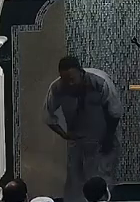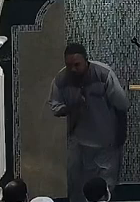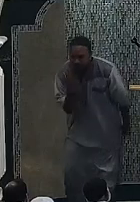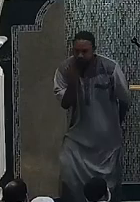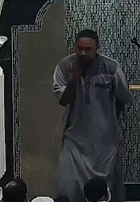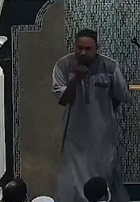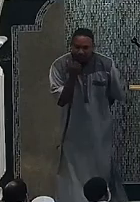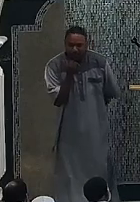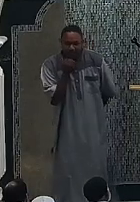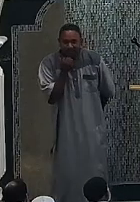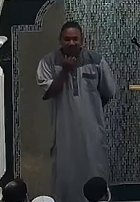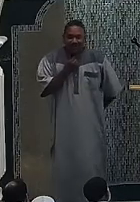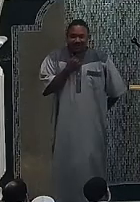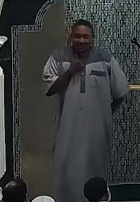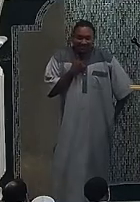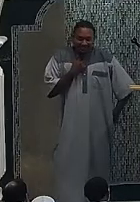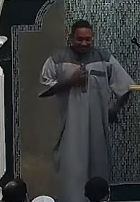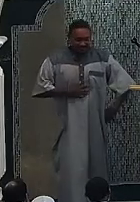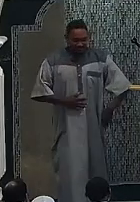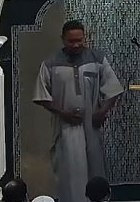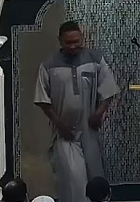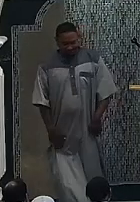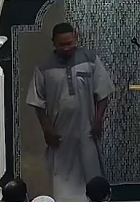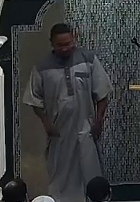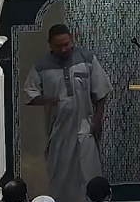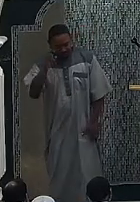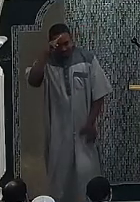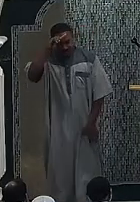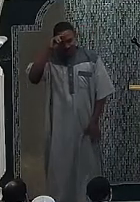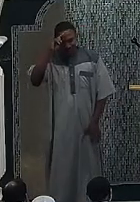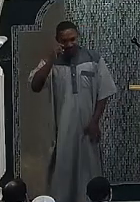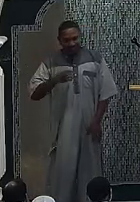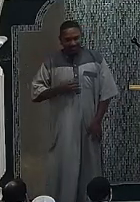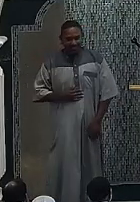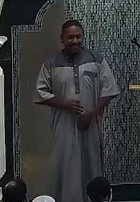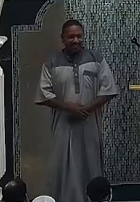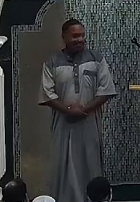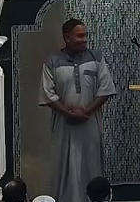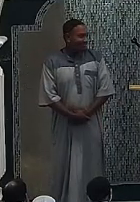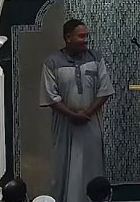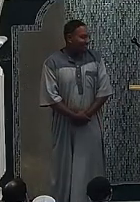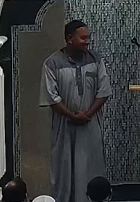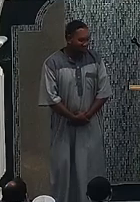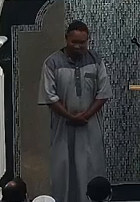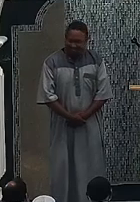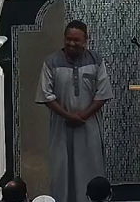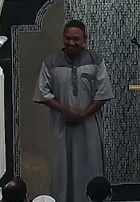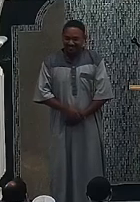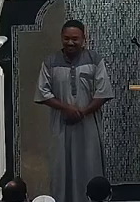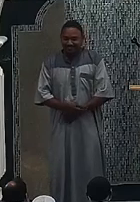little, you need a break there? No? You good? Alhamdulillah.